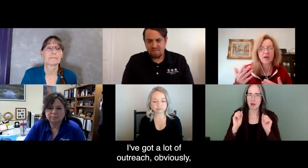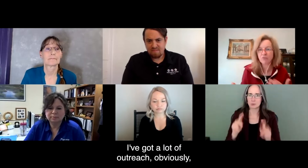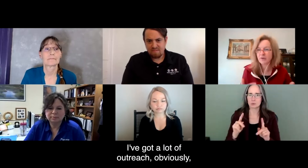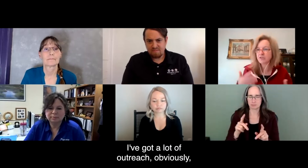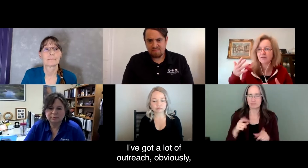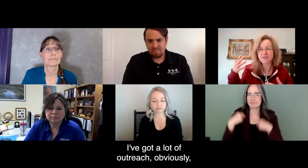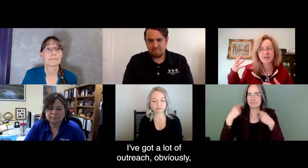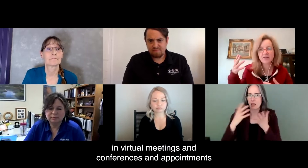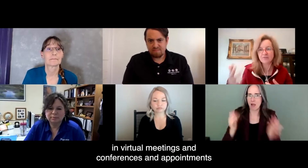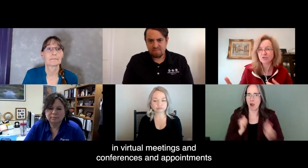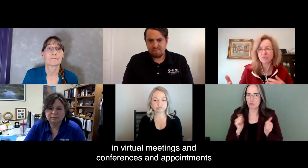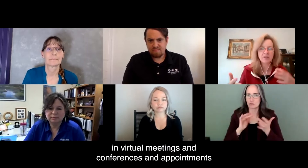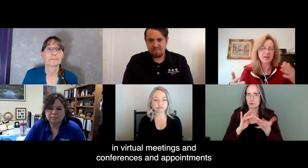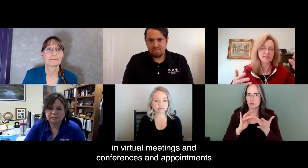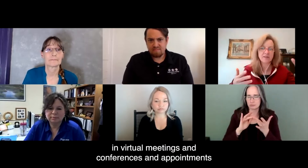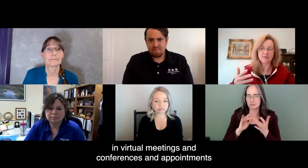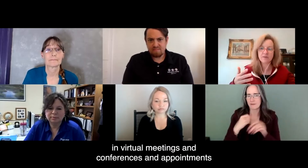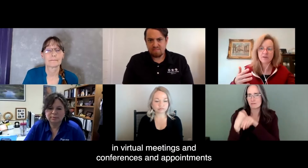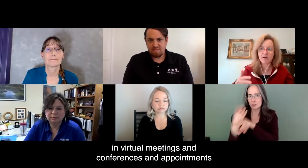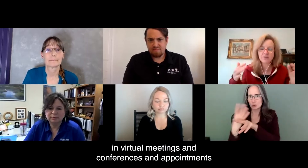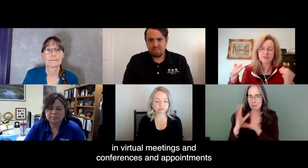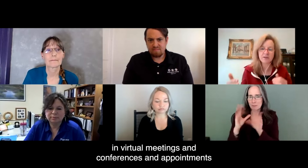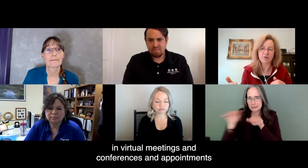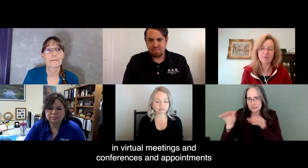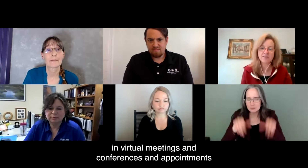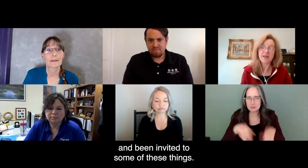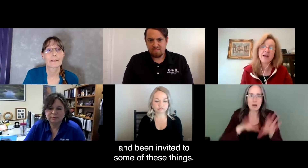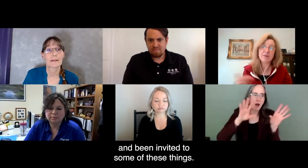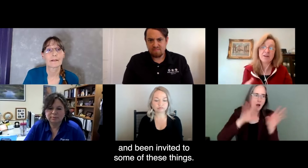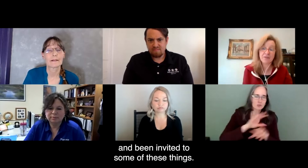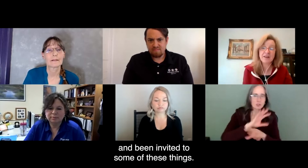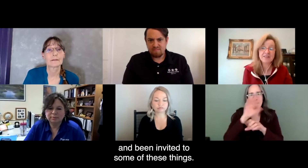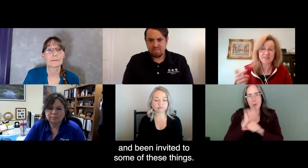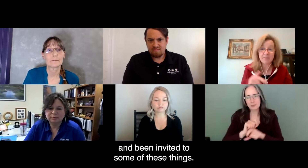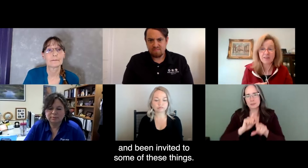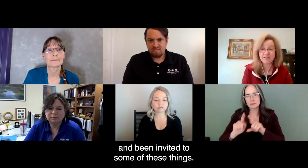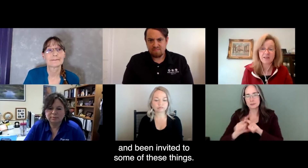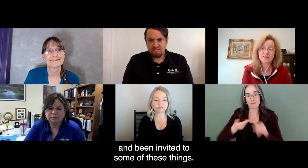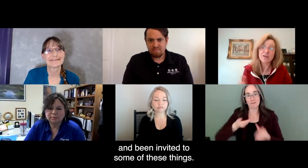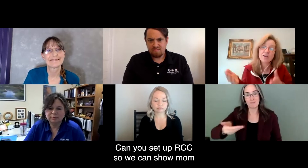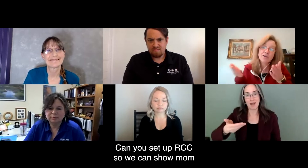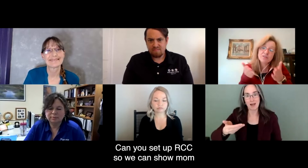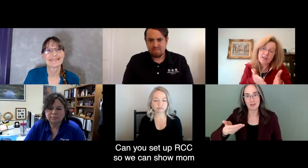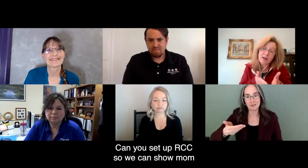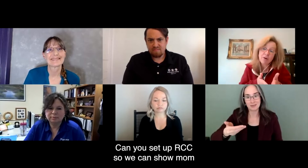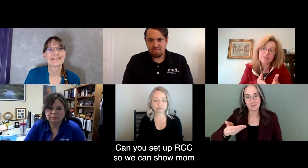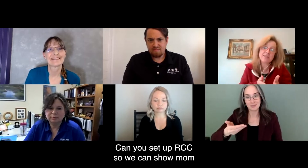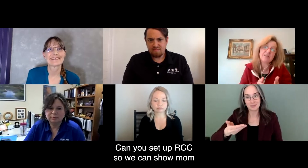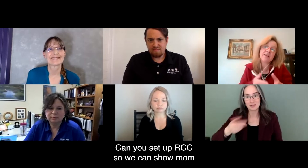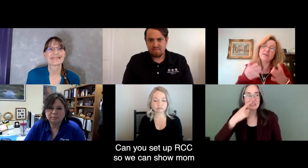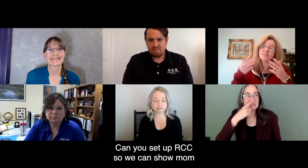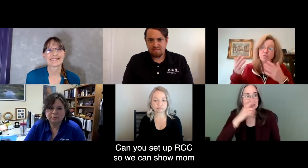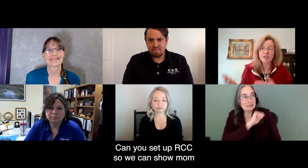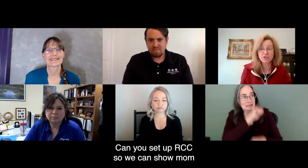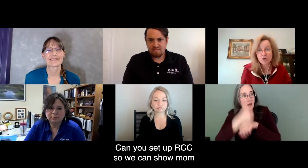lot of outreach, obviously, and virtual meetings and conferences and appointments, and been invited to some of these things. Can you set up